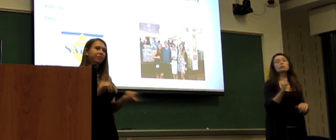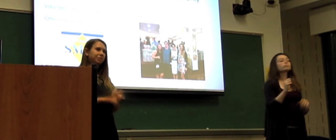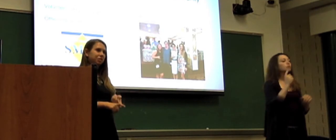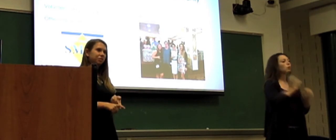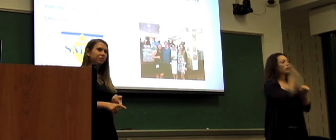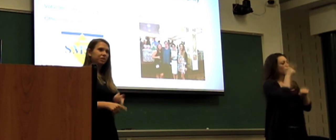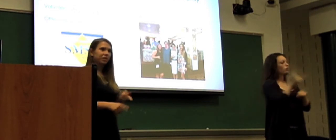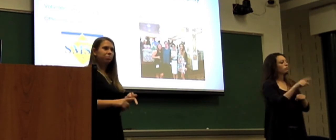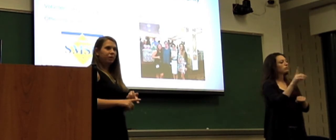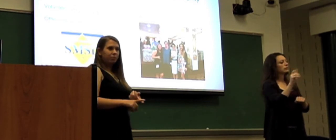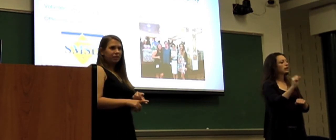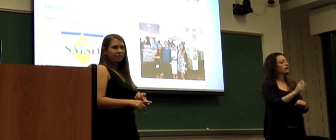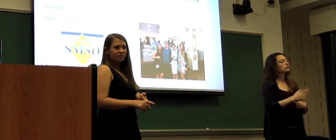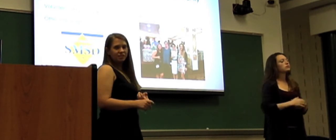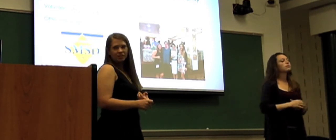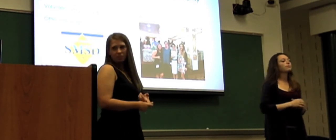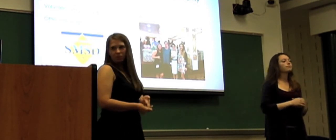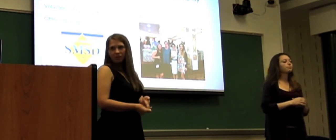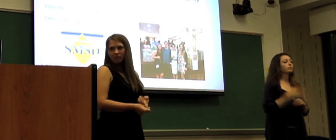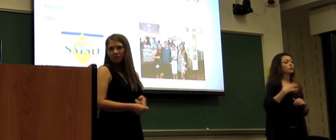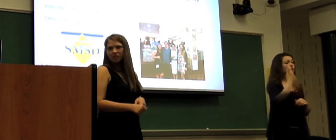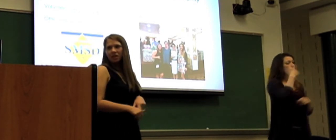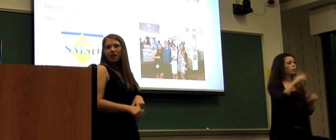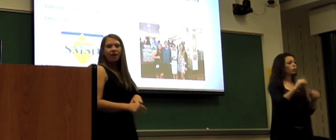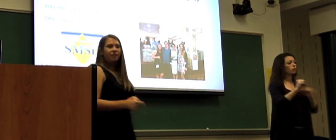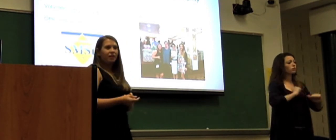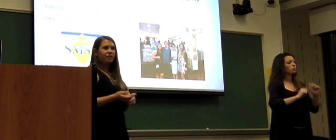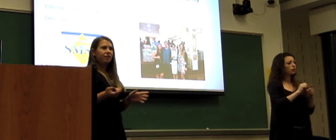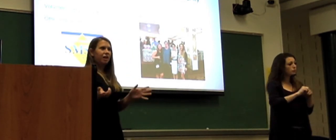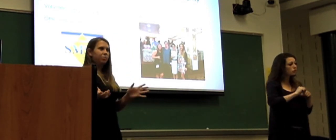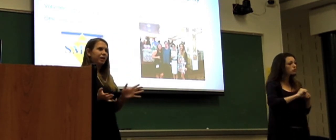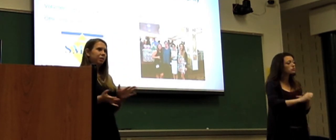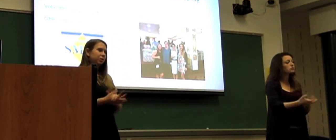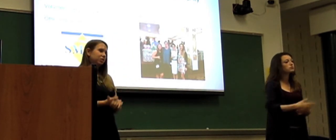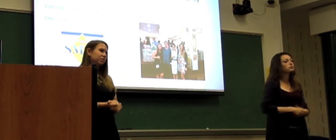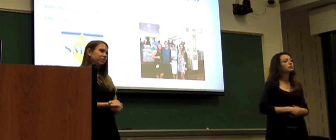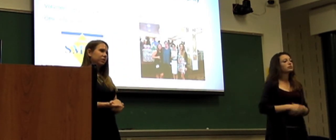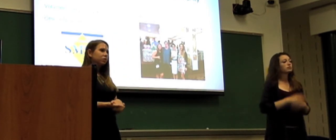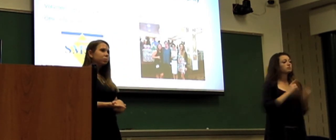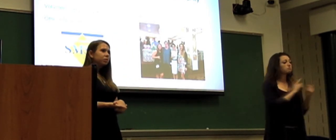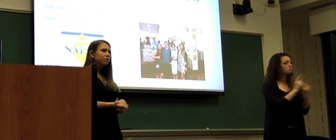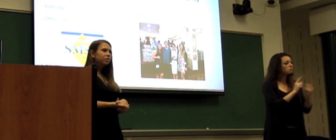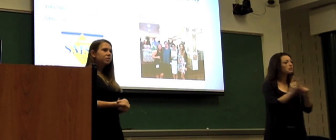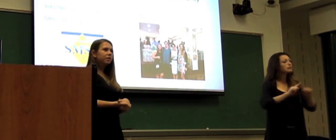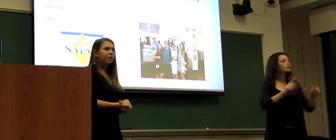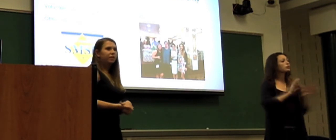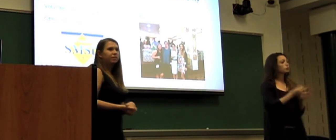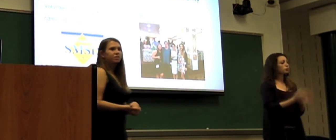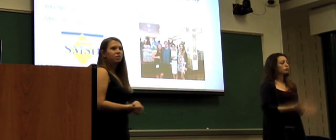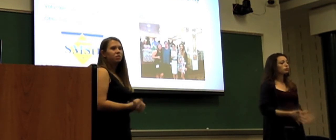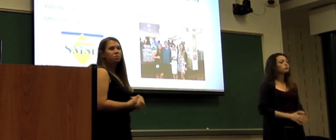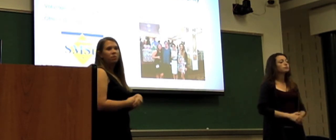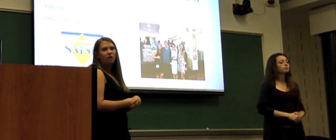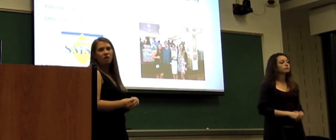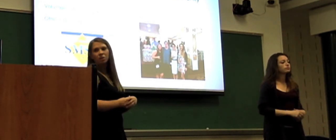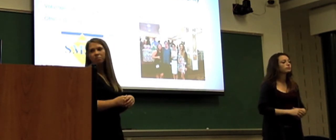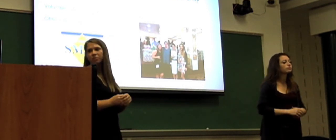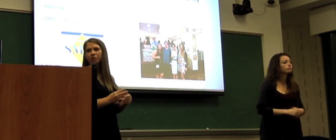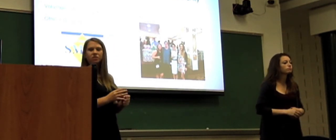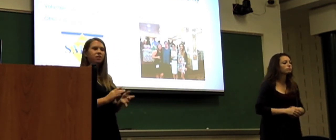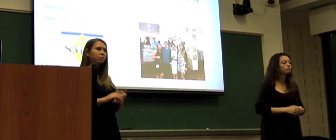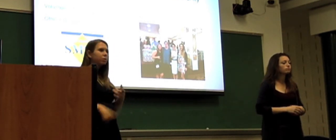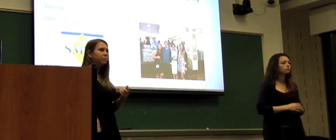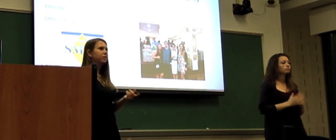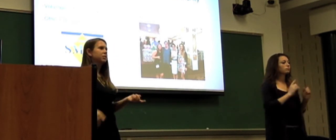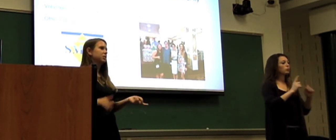I volunteered for the play practices at St. Mary's, and then I met a bunch of different interpreters, and I